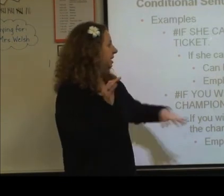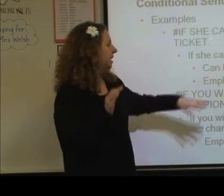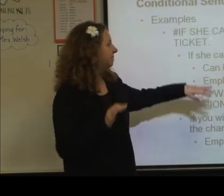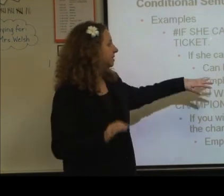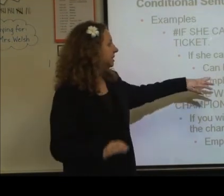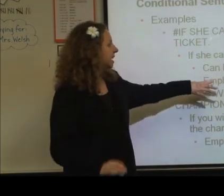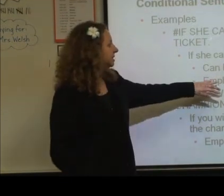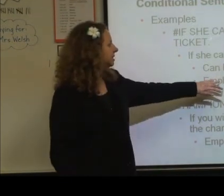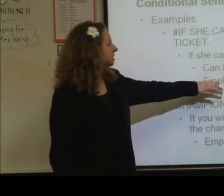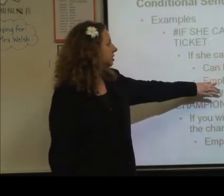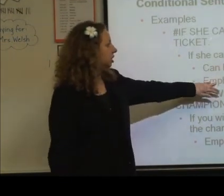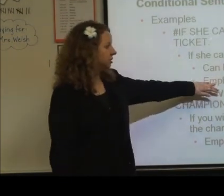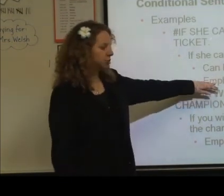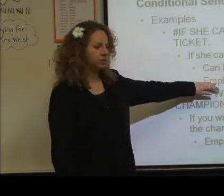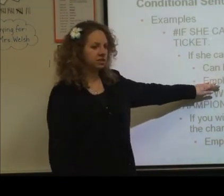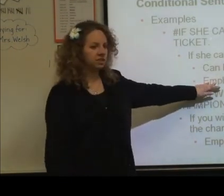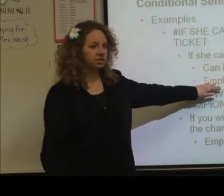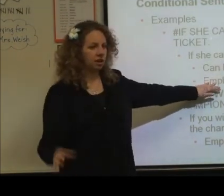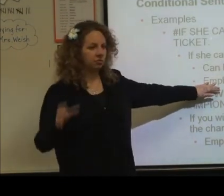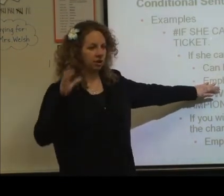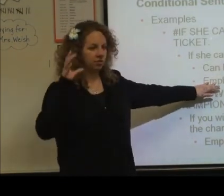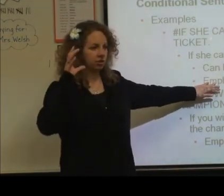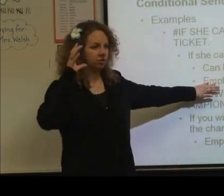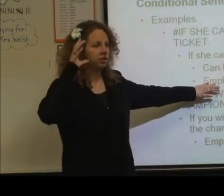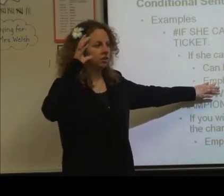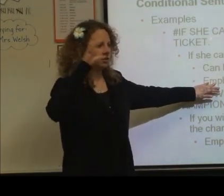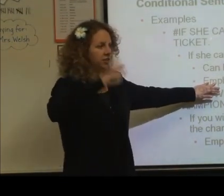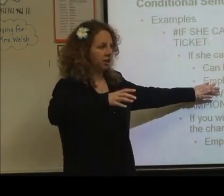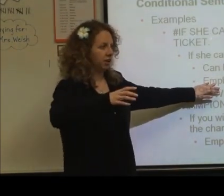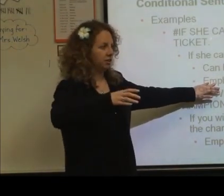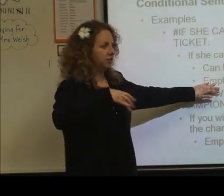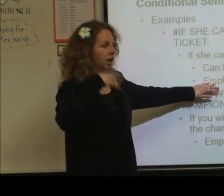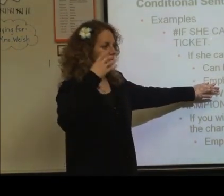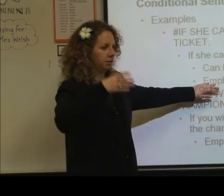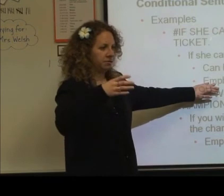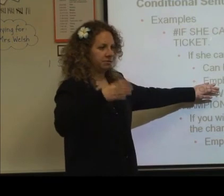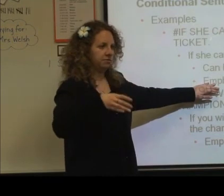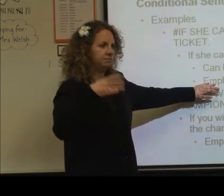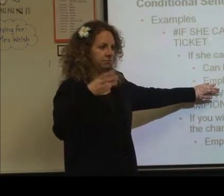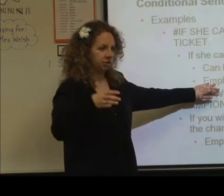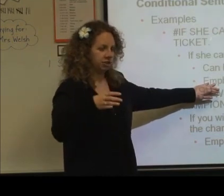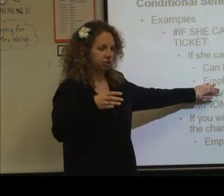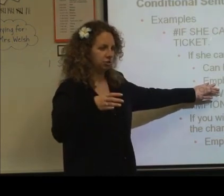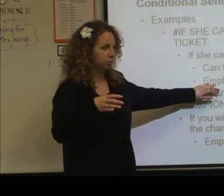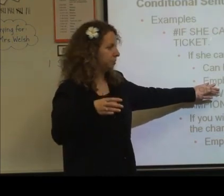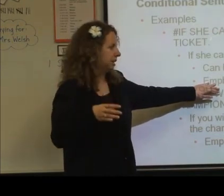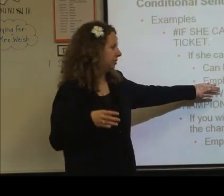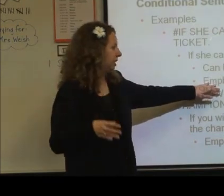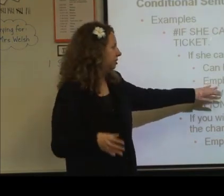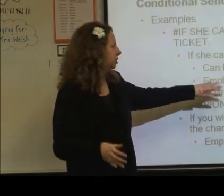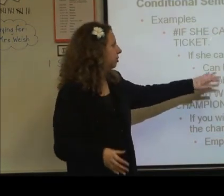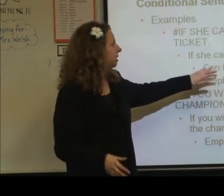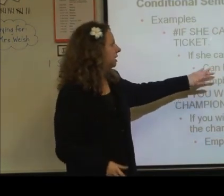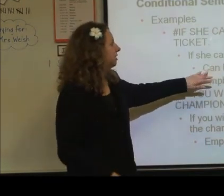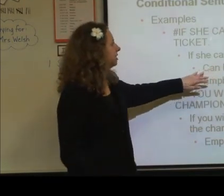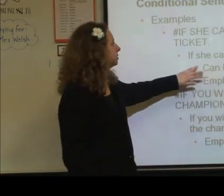it emphasizes the consequences of whatever the outcome of the condition will be. Okay, so in this